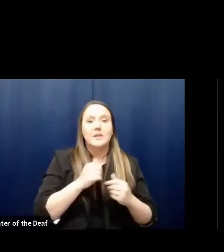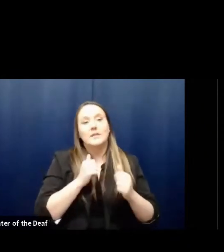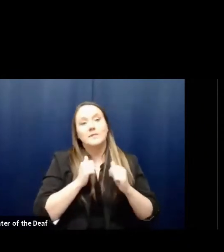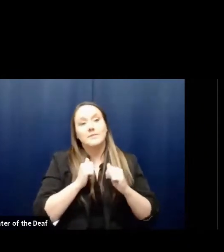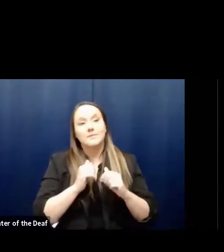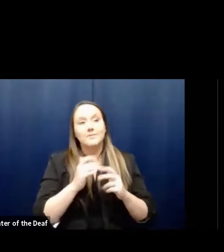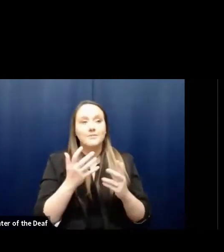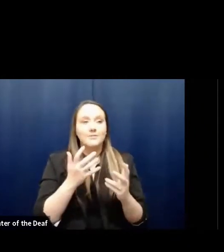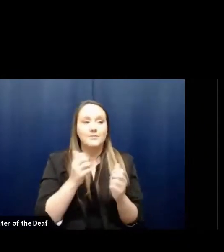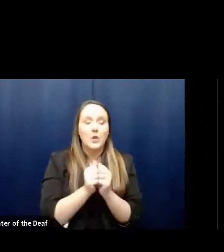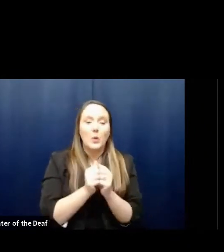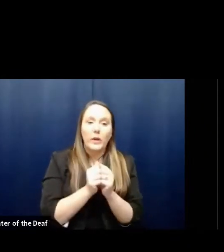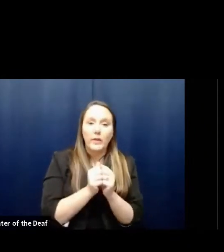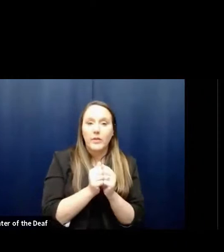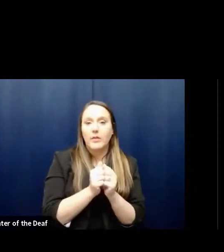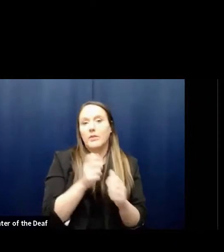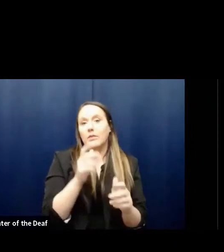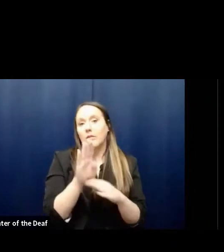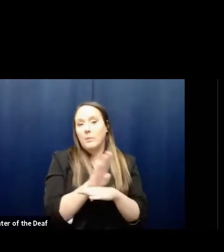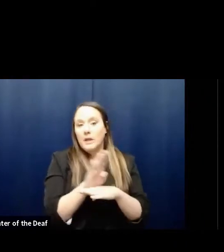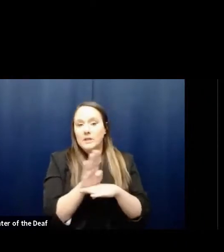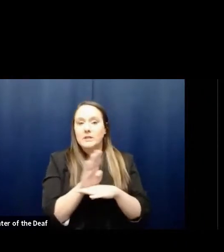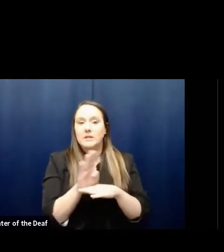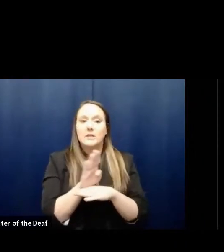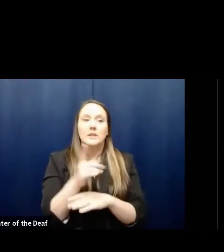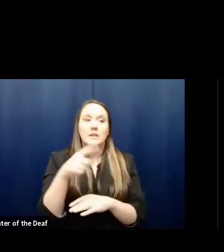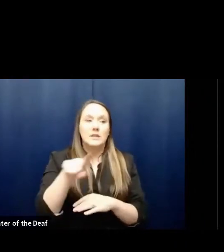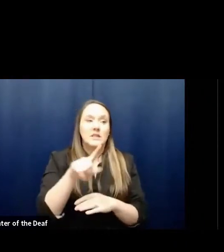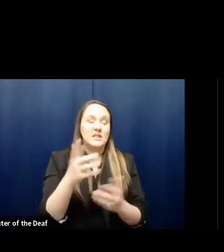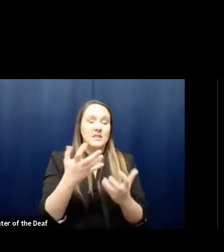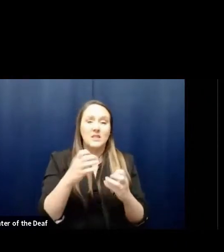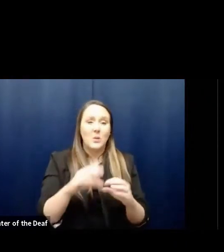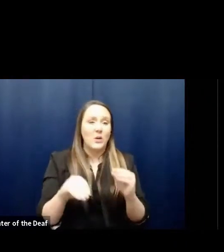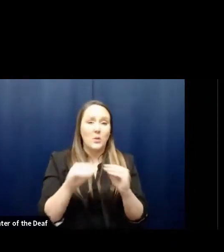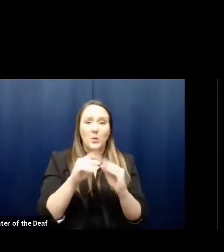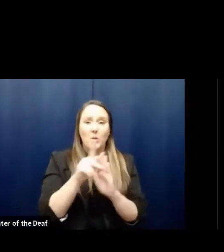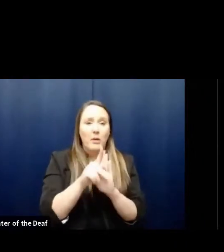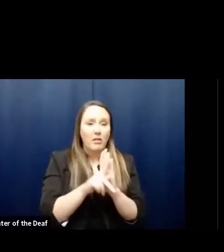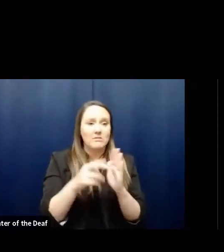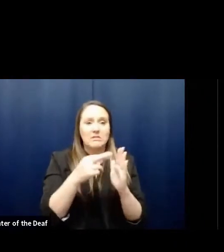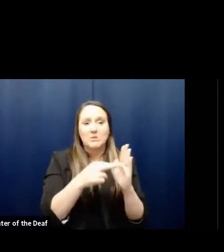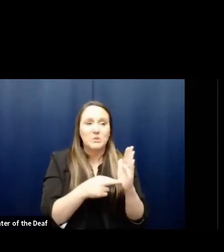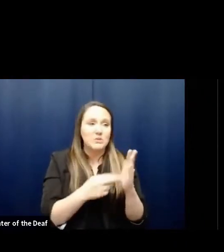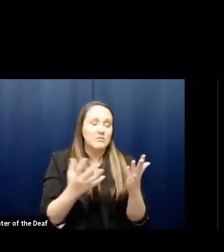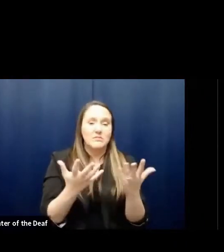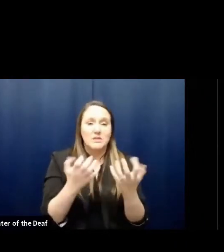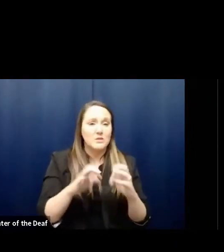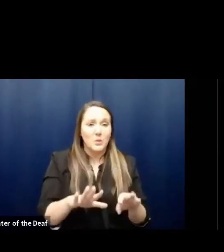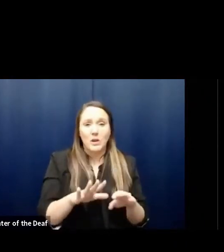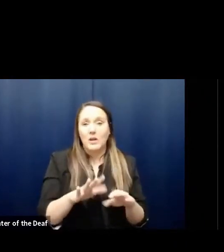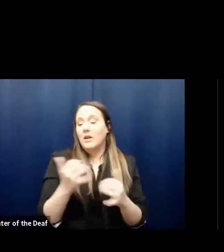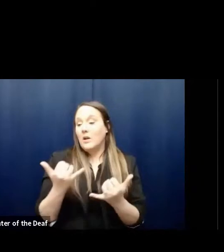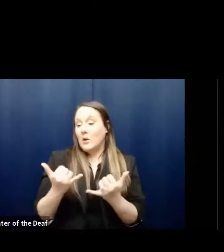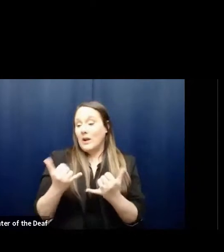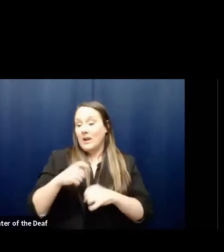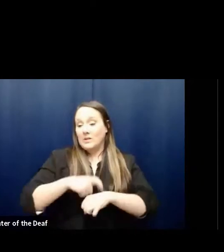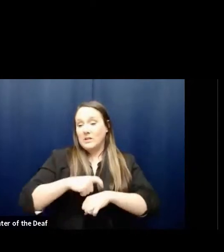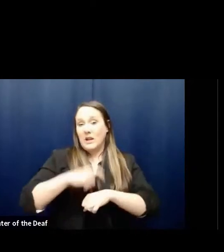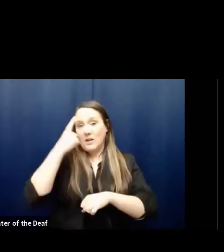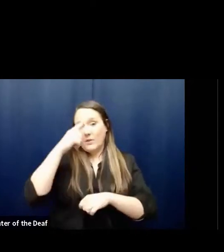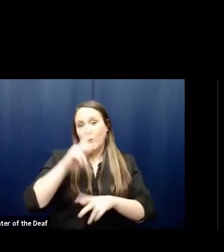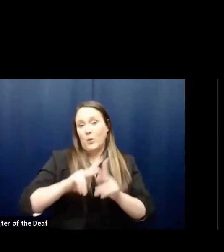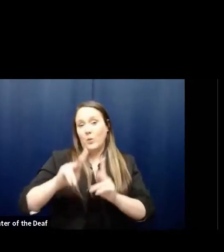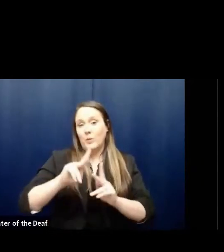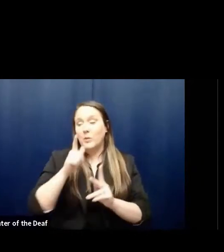and leadership for more regulation. And right now it's a time for people that, all those folks who are all